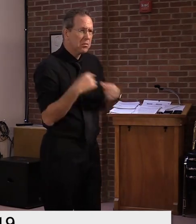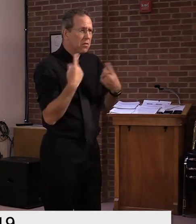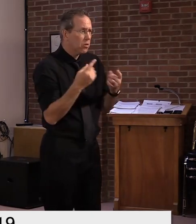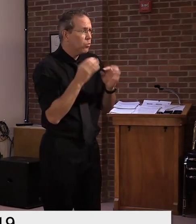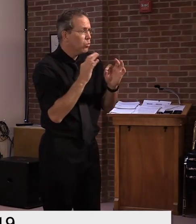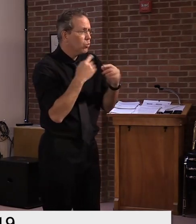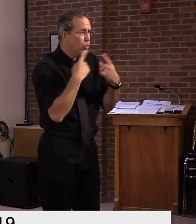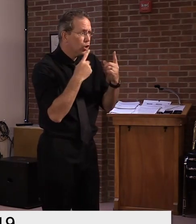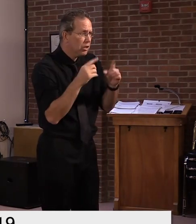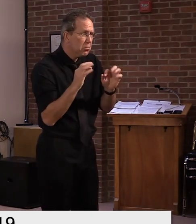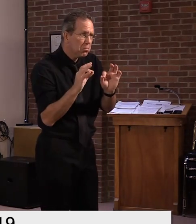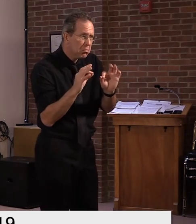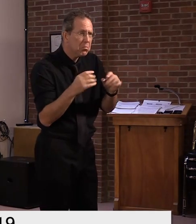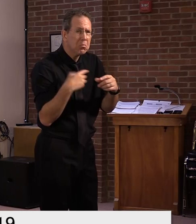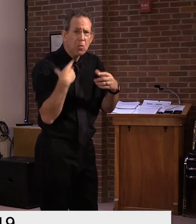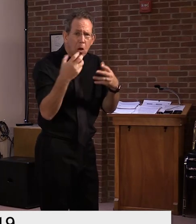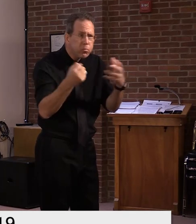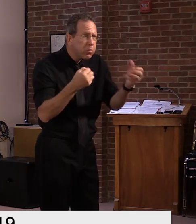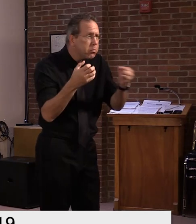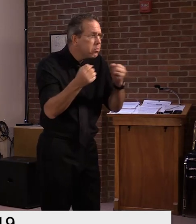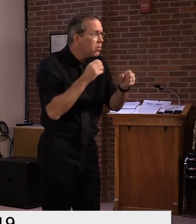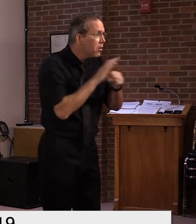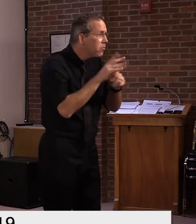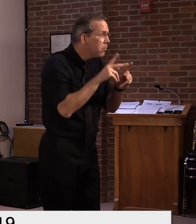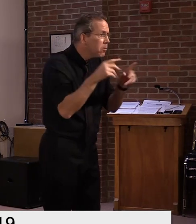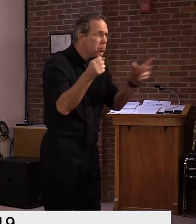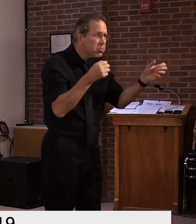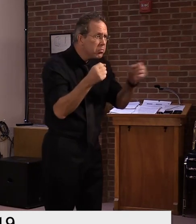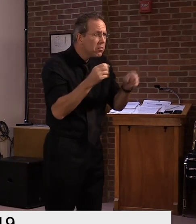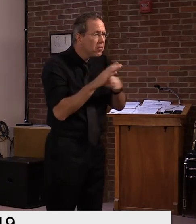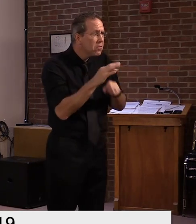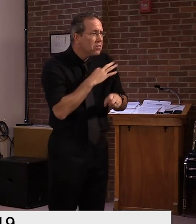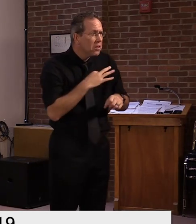over the various locations without